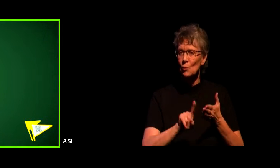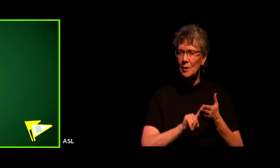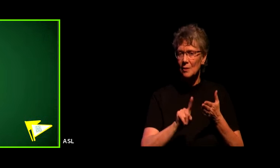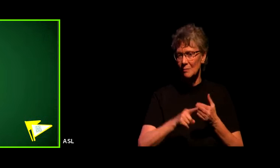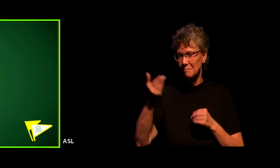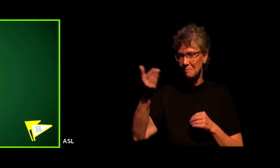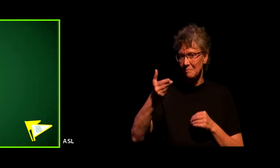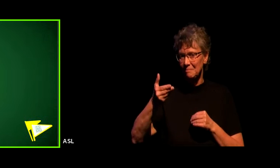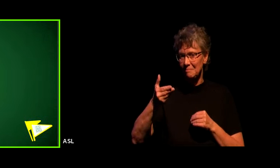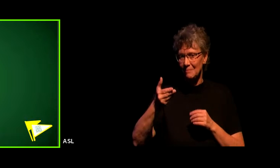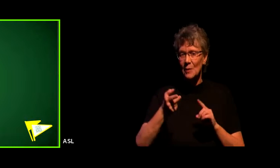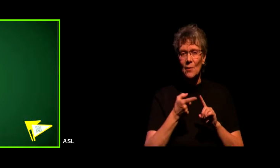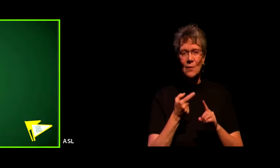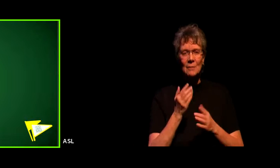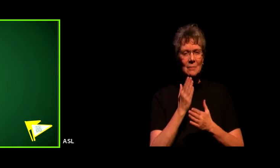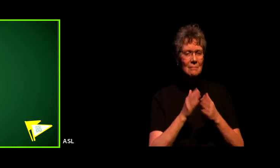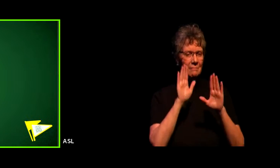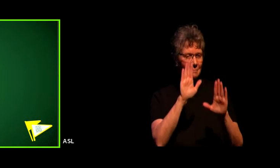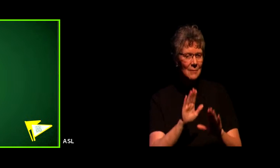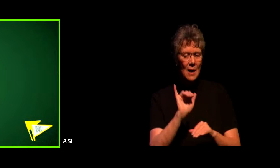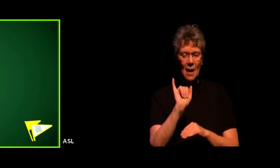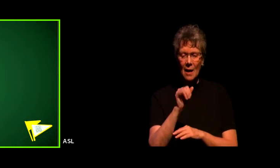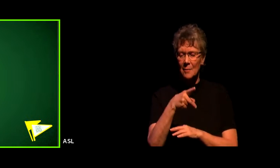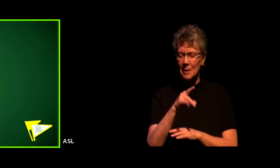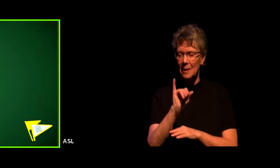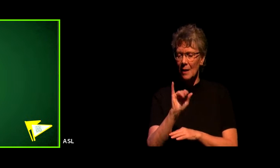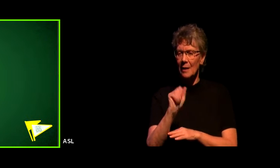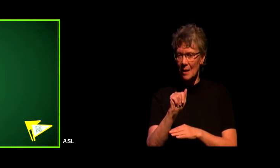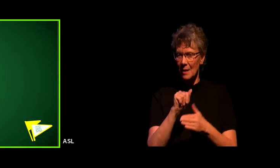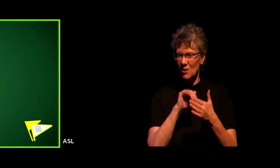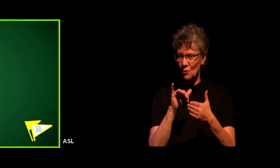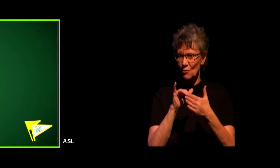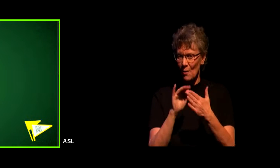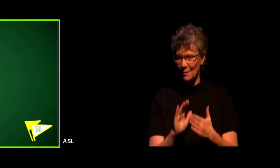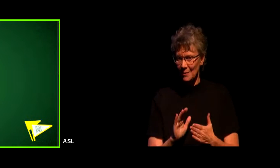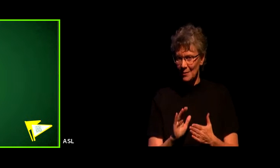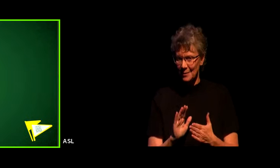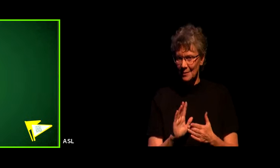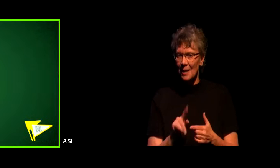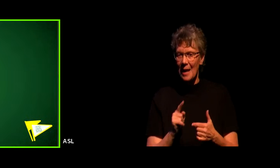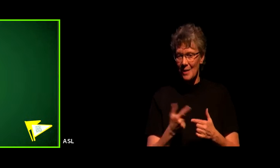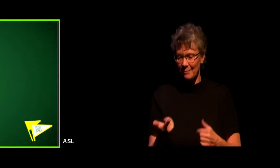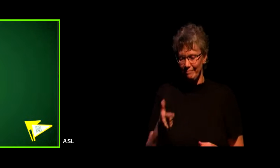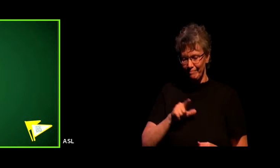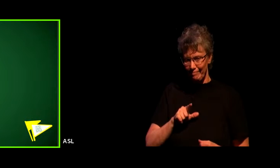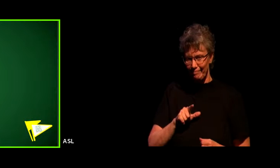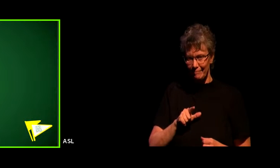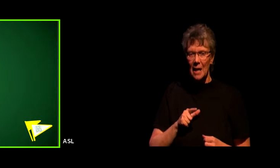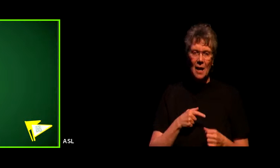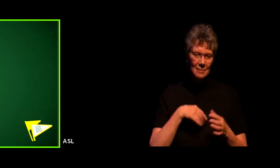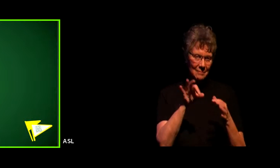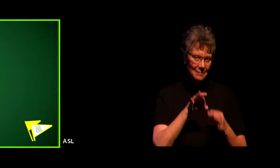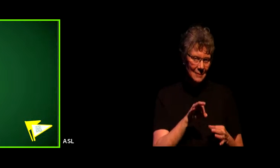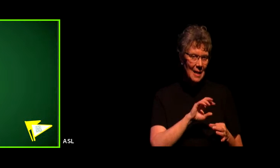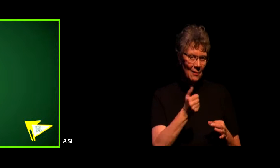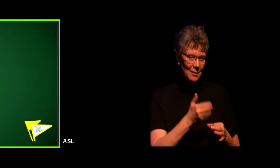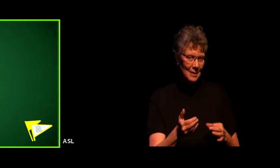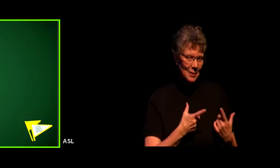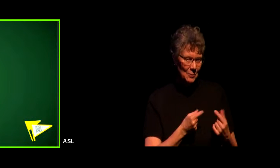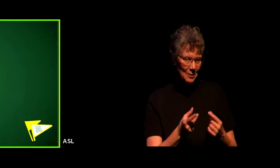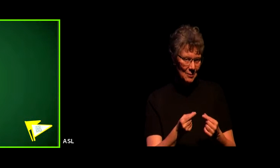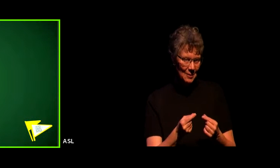of our amazing IPIA scholars, and then I'm going to tell you a little bit about some of the other things we're involved in. So it is my very great